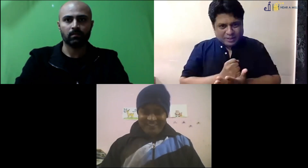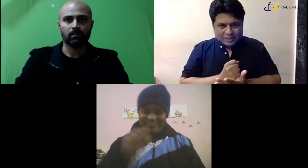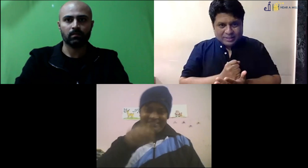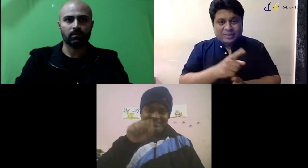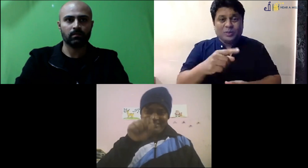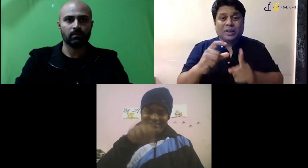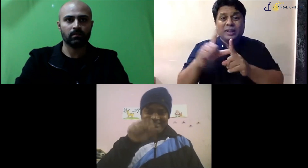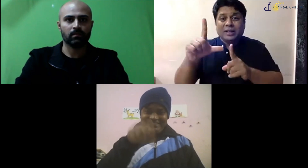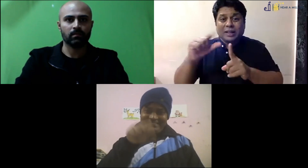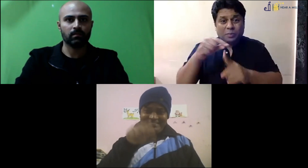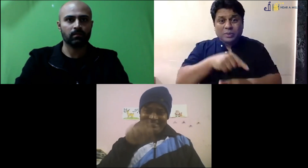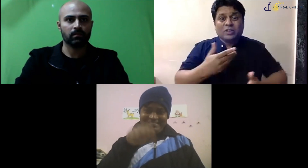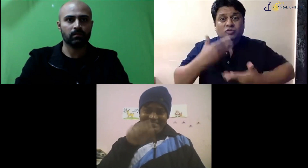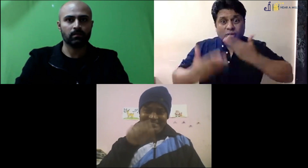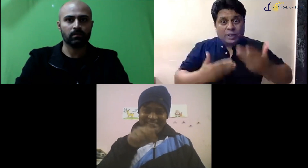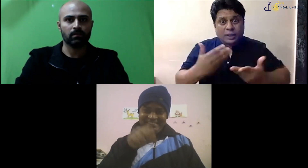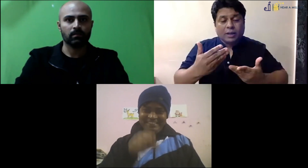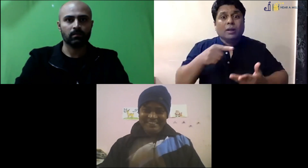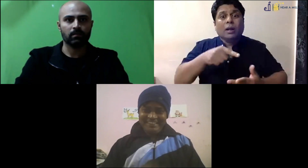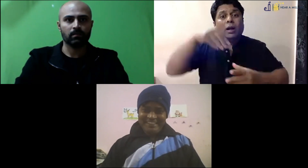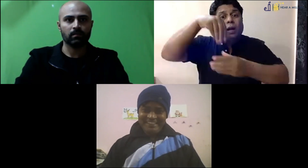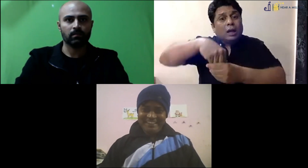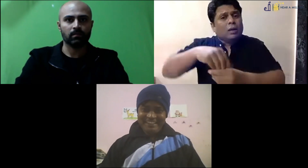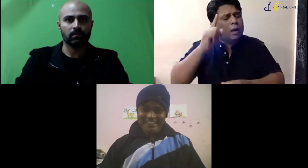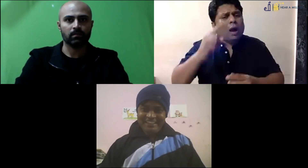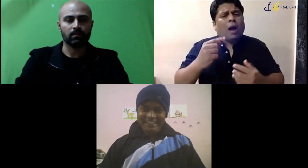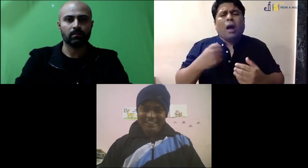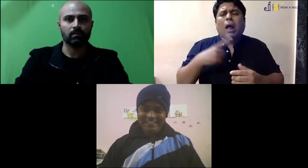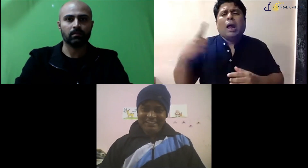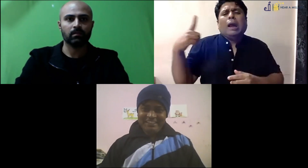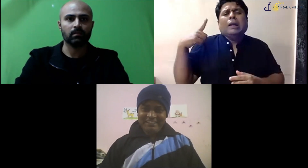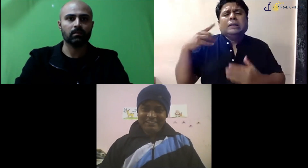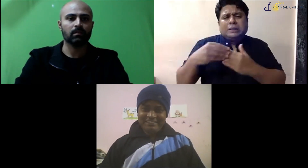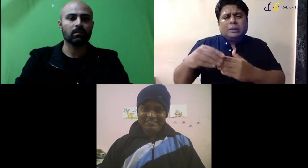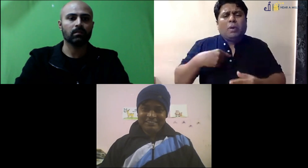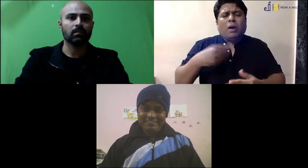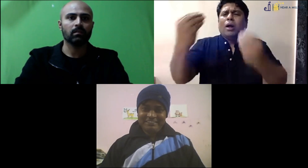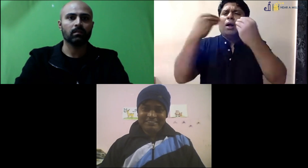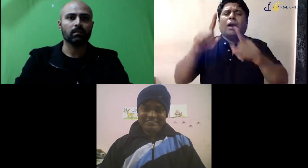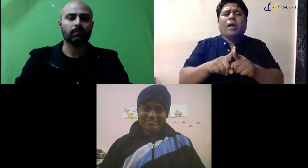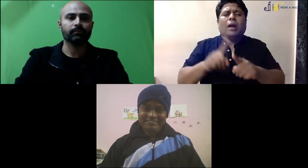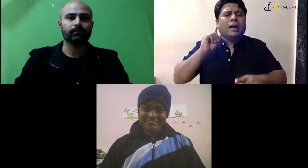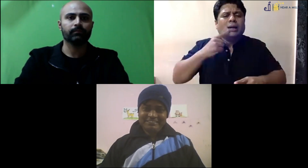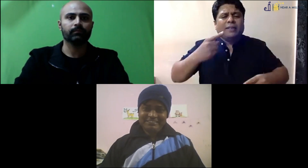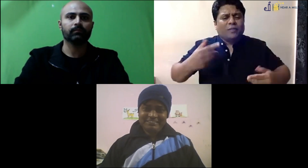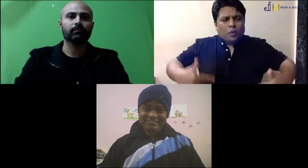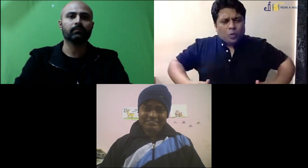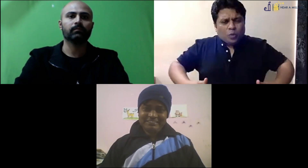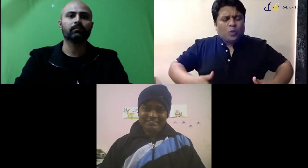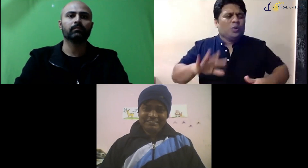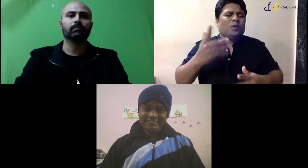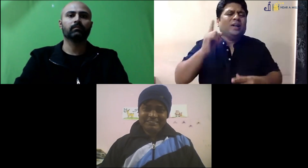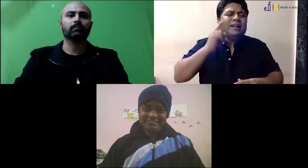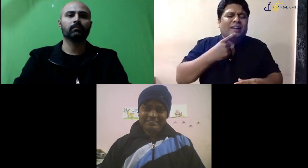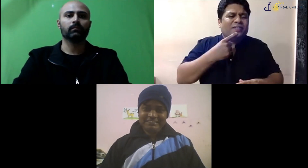know computers, then you need a certificate, right? So if DLP is a training which has leadership structure, in the